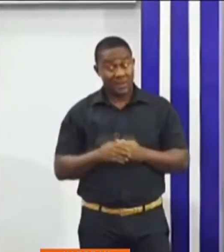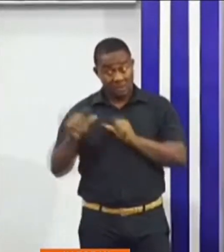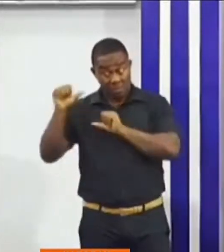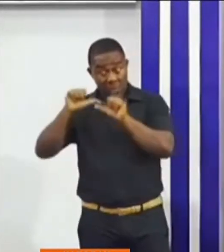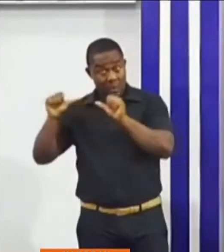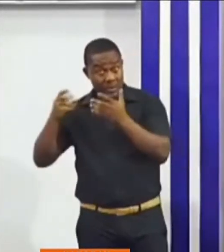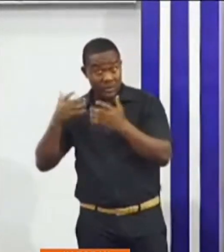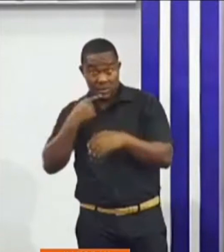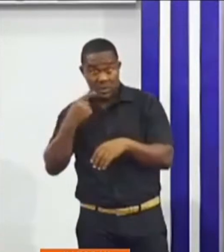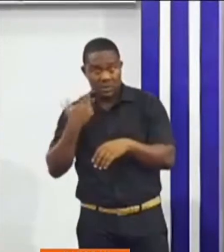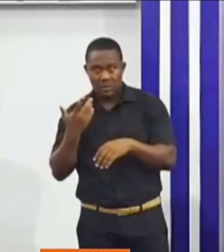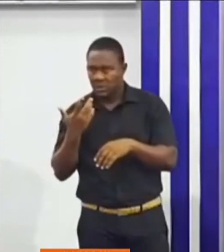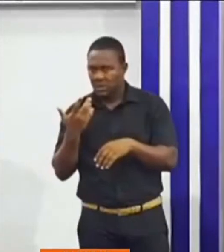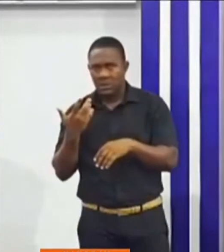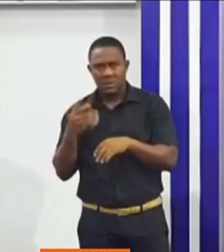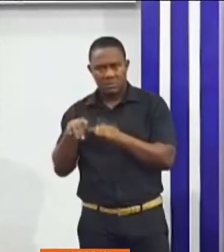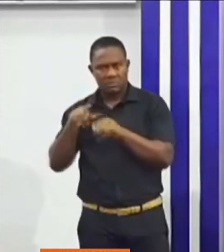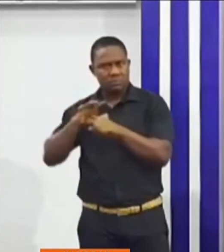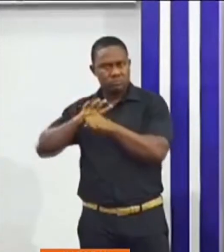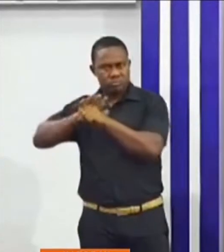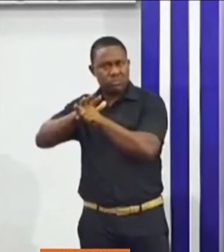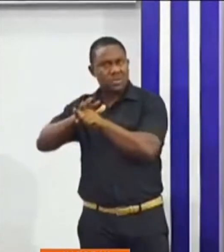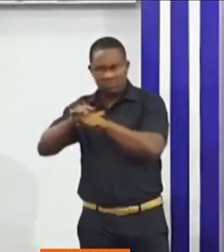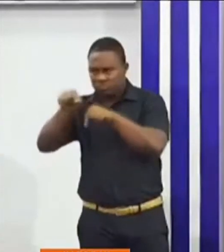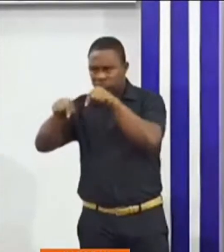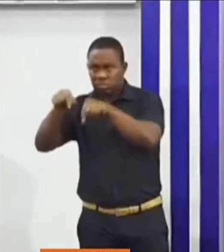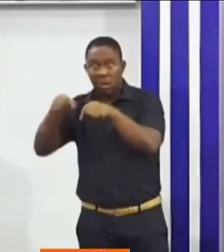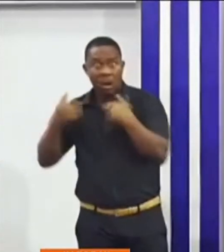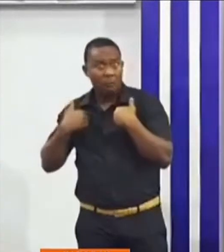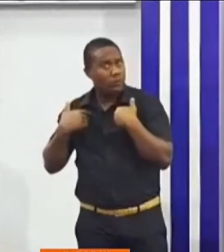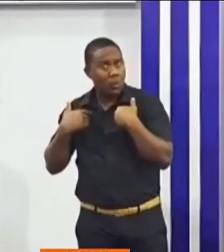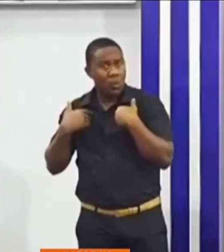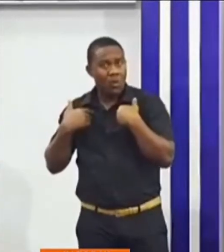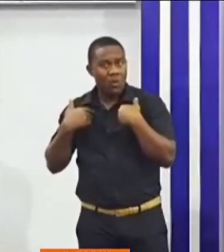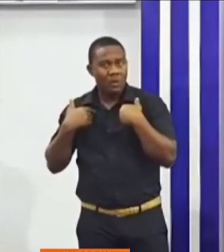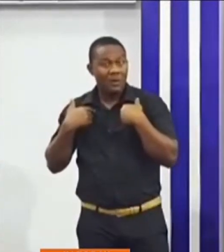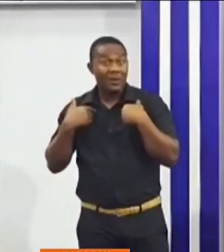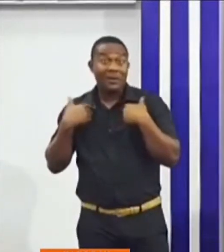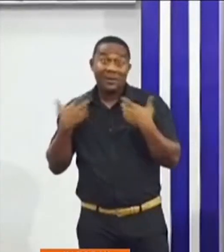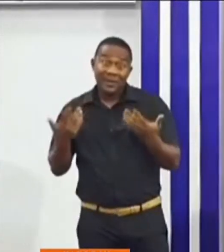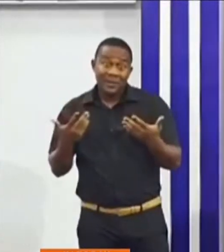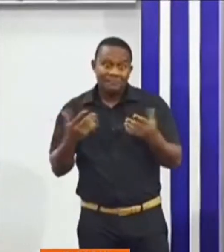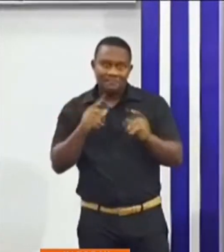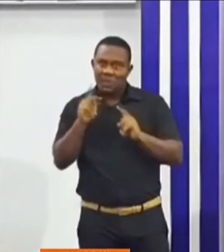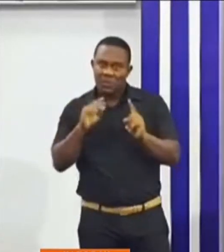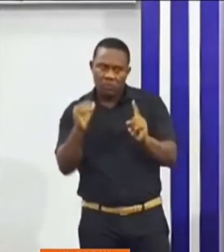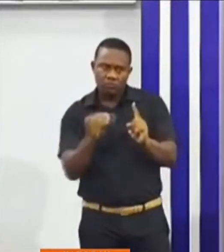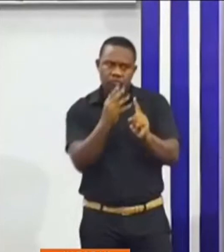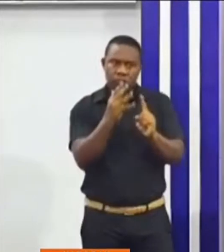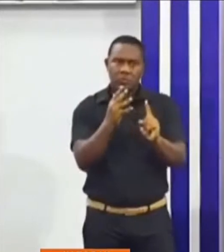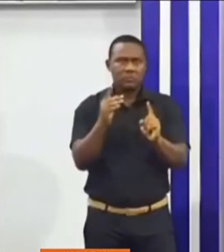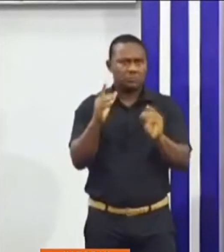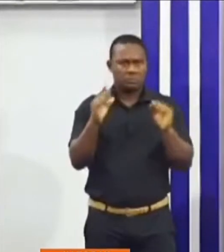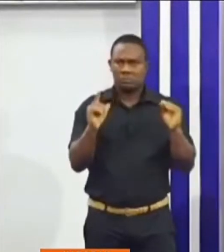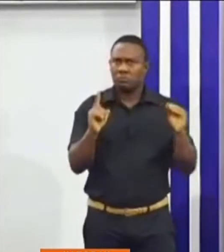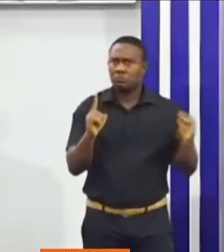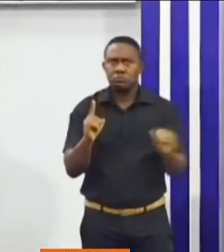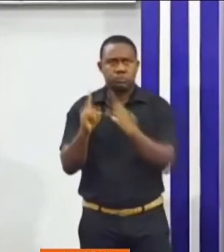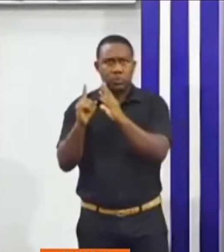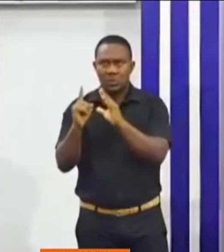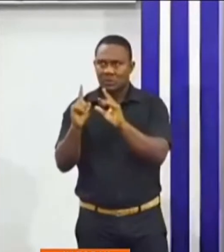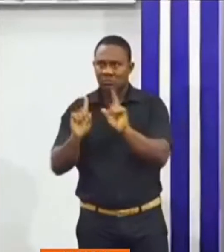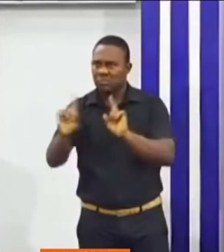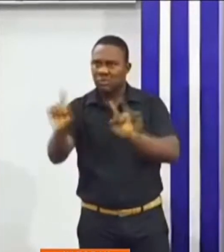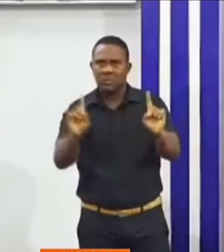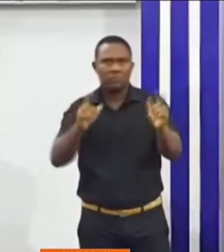it moves from person to person so if you don't stay in your home and you come out and you have it you meet somebody else